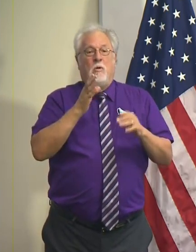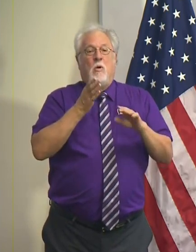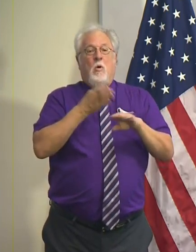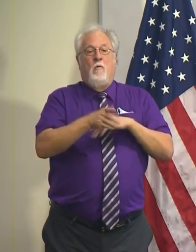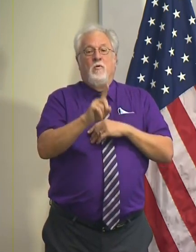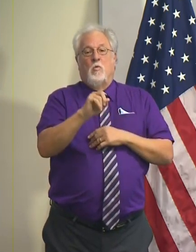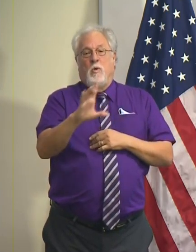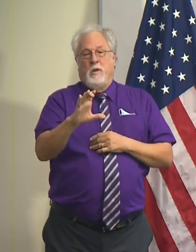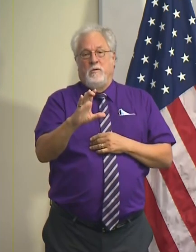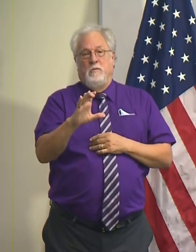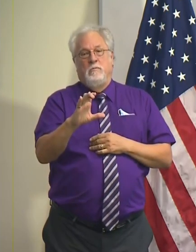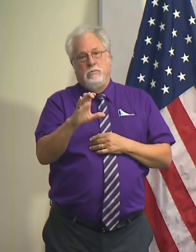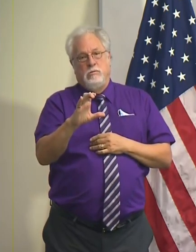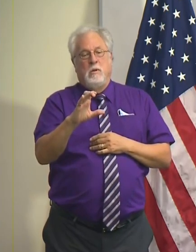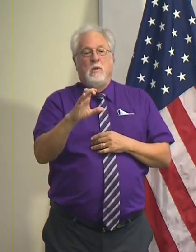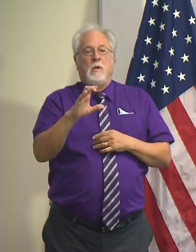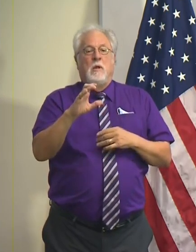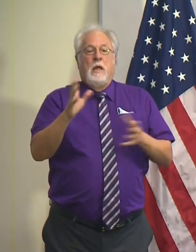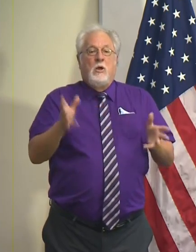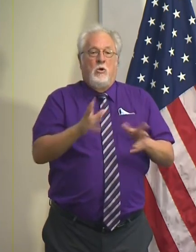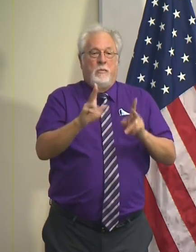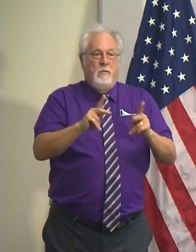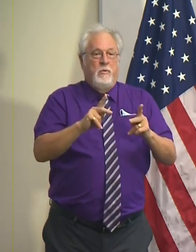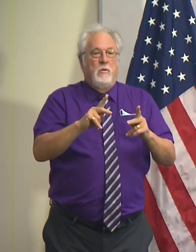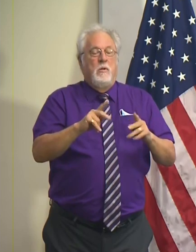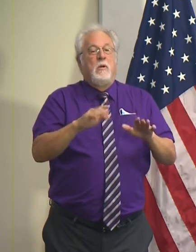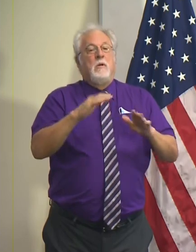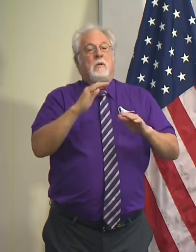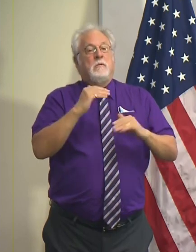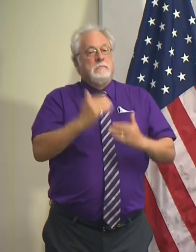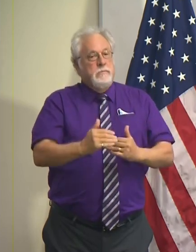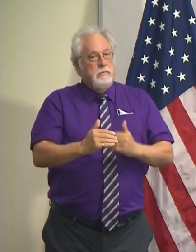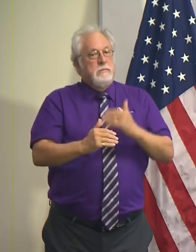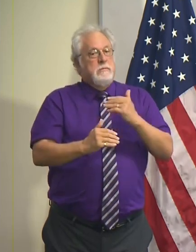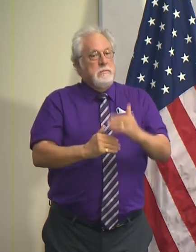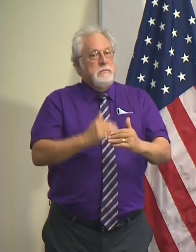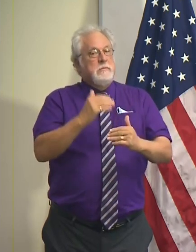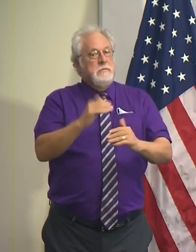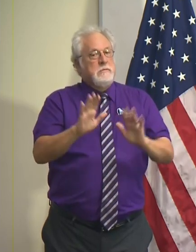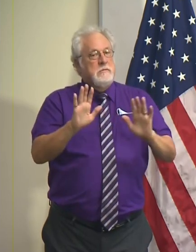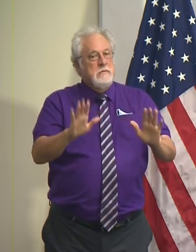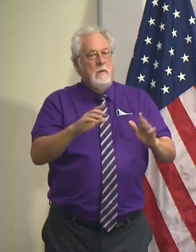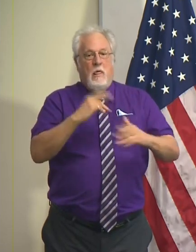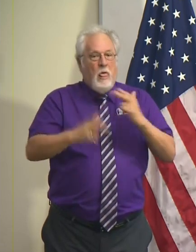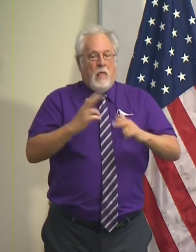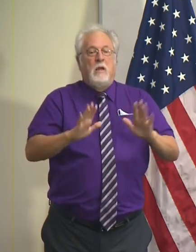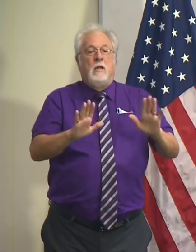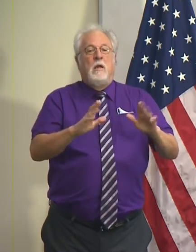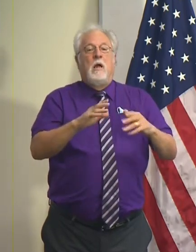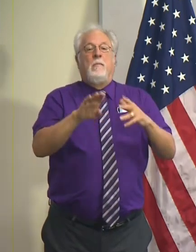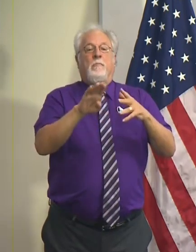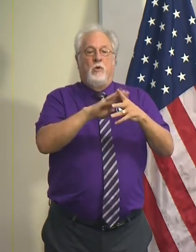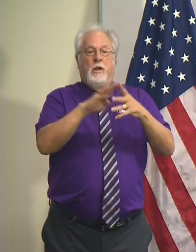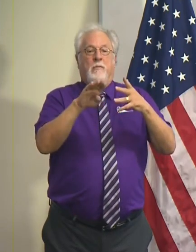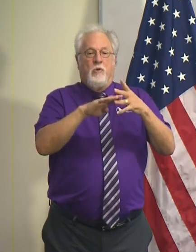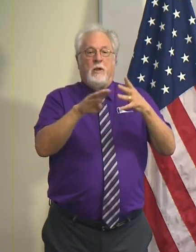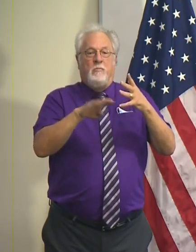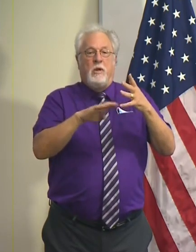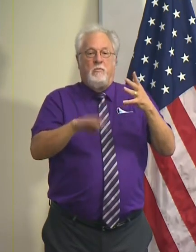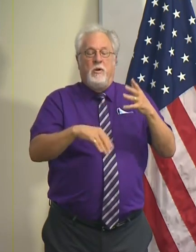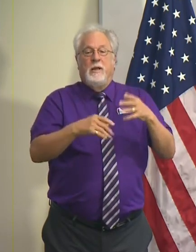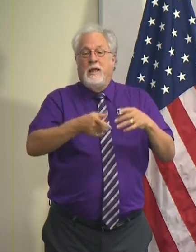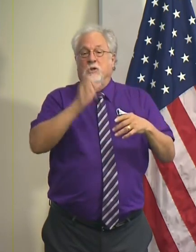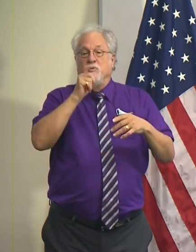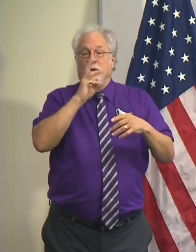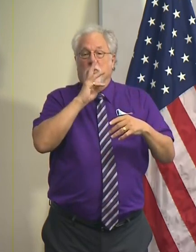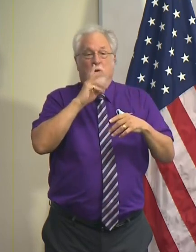degrees. And so we're encouraging everybody to pace themselves, make sure that they take frequent breaks, drink plenty of water, because